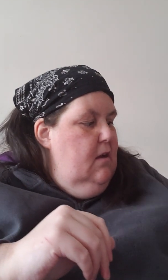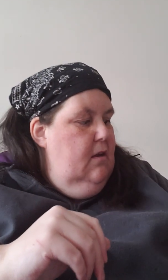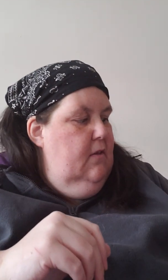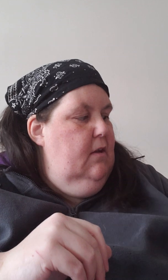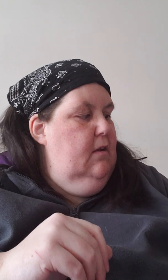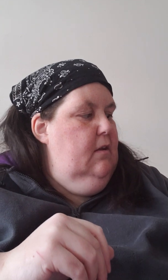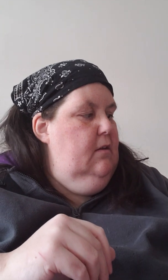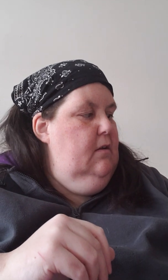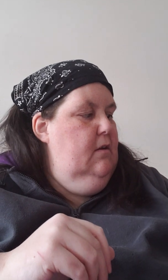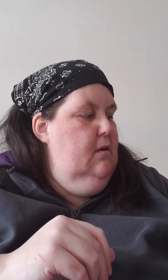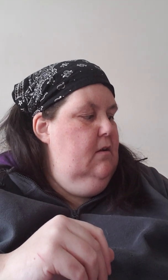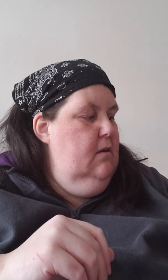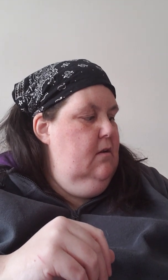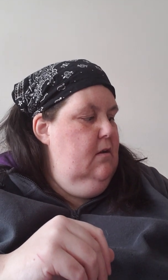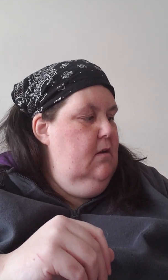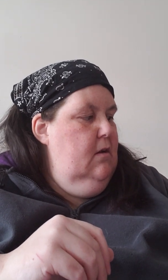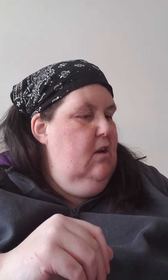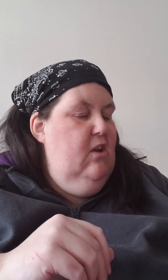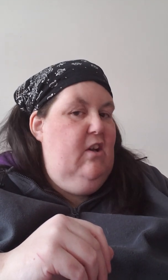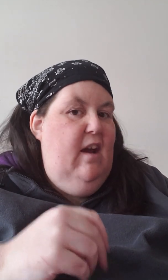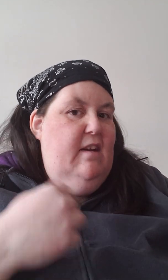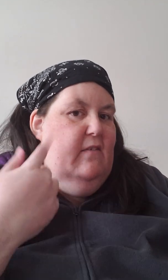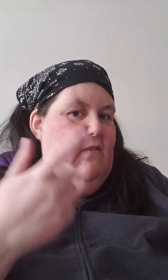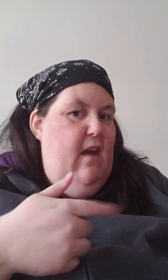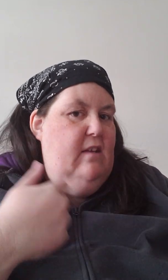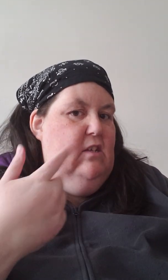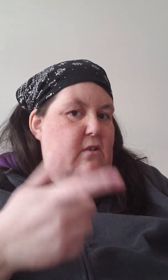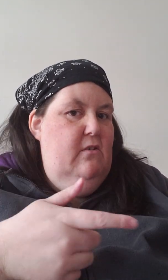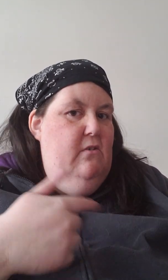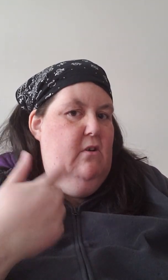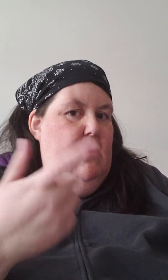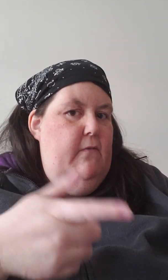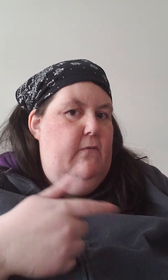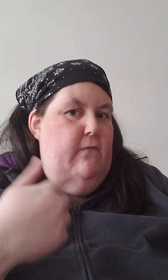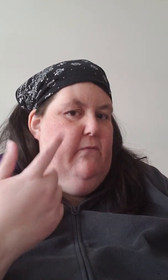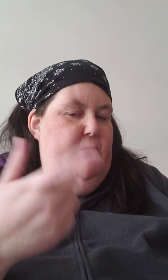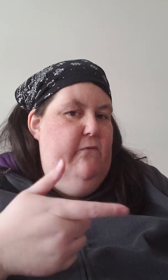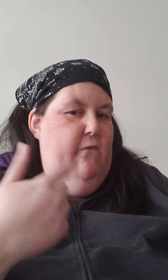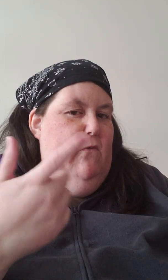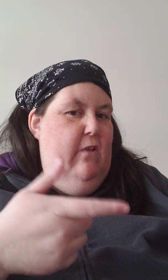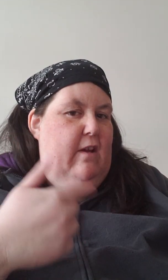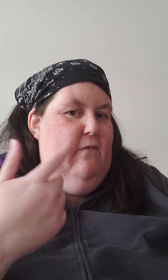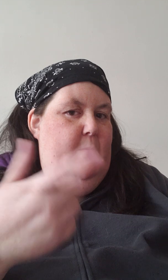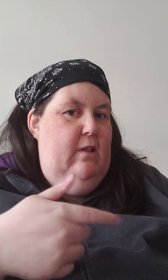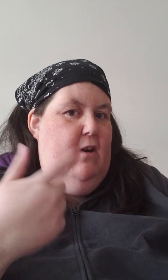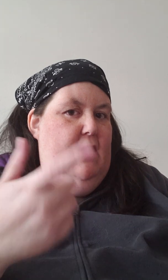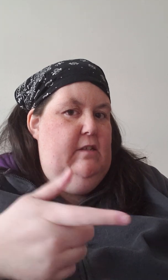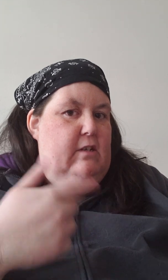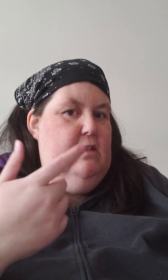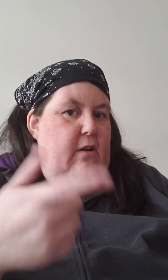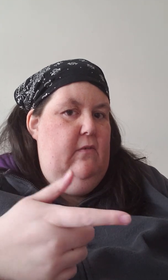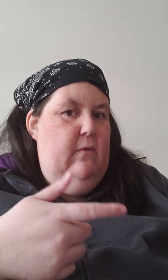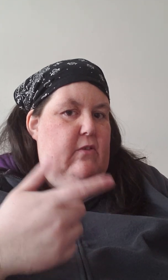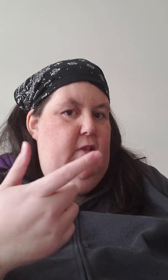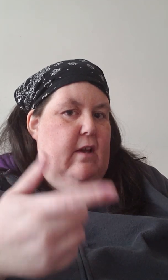And then you'll kind of, as you like familiarize yourself with the